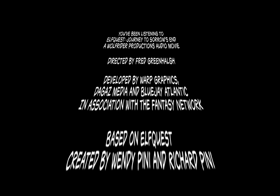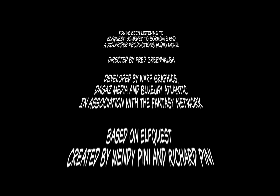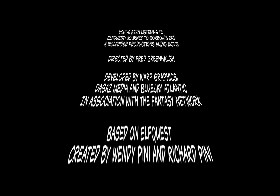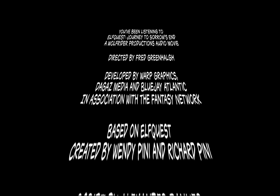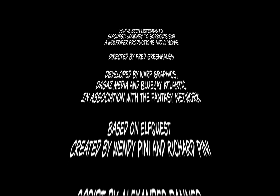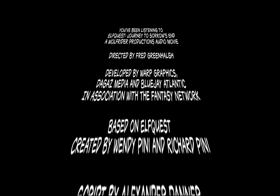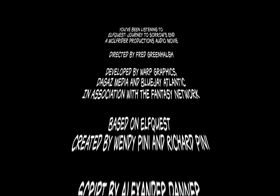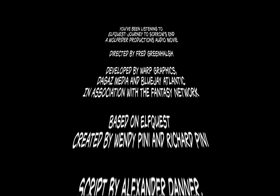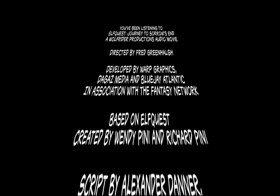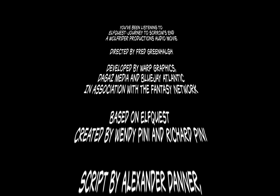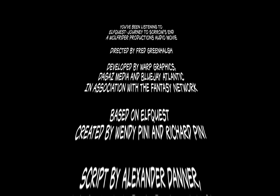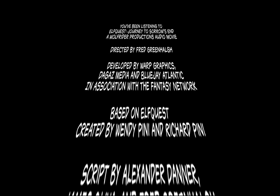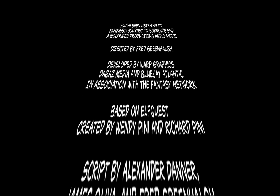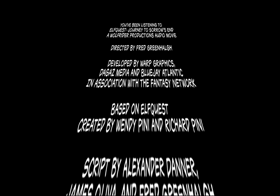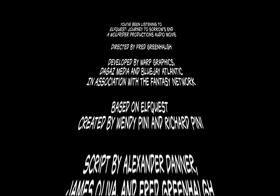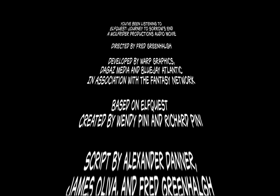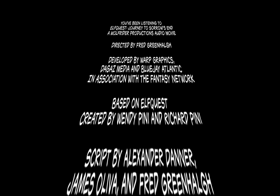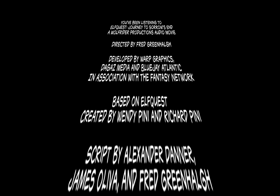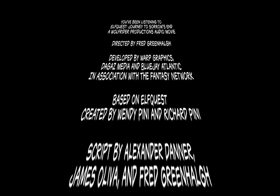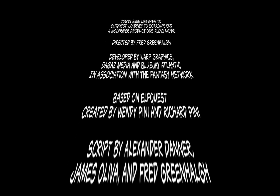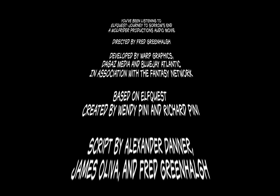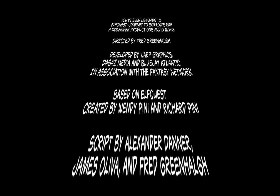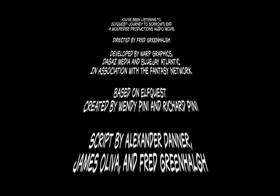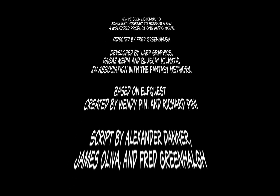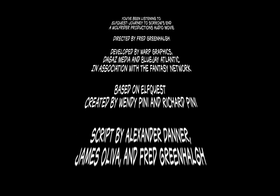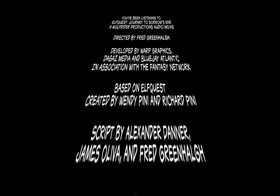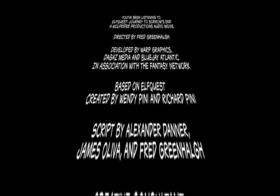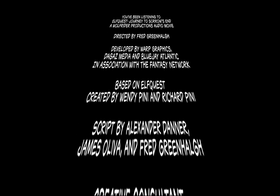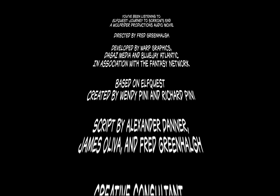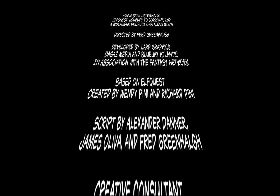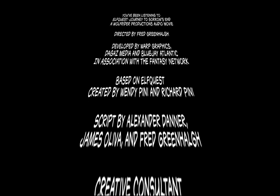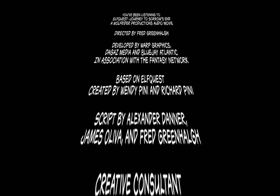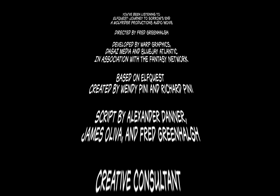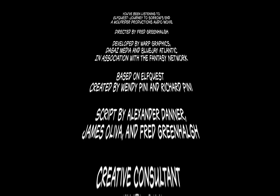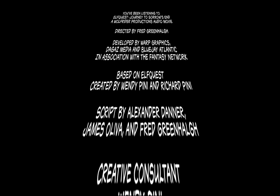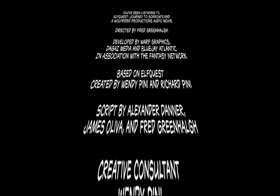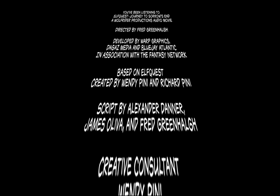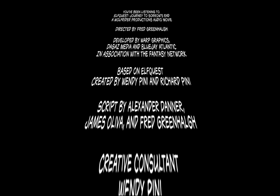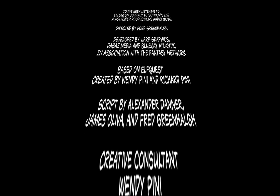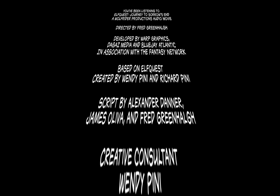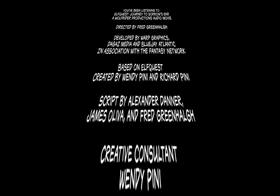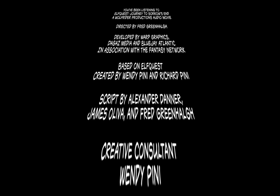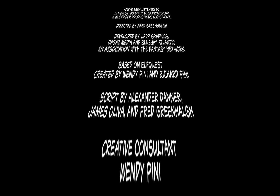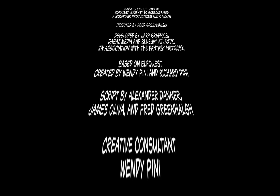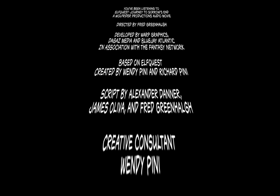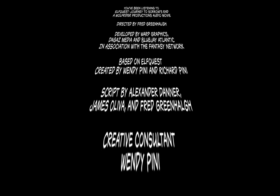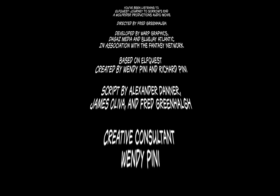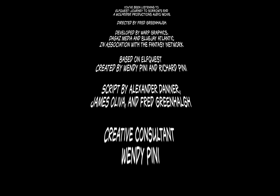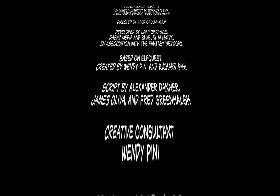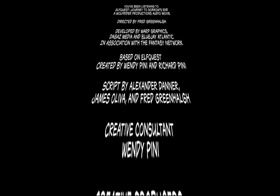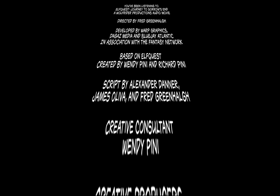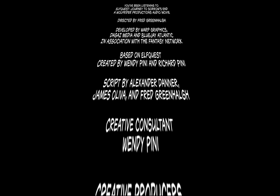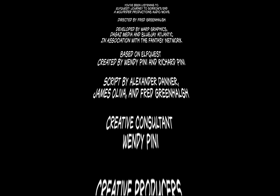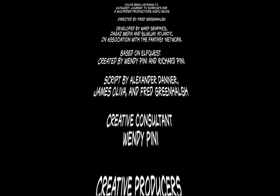and Richard Peeney. Script by Alexander Danner, James Oliva, and Fred Greenhalgh. Creative consultant, Wendy Peeney. Creative producers,